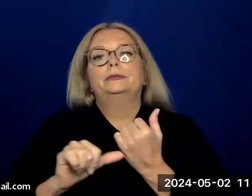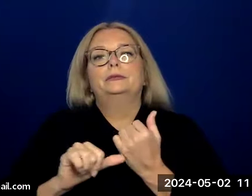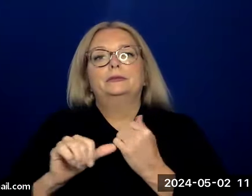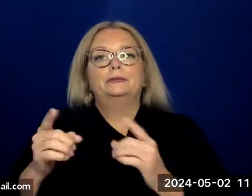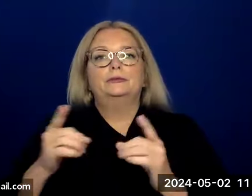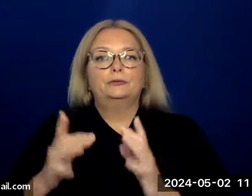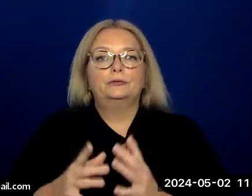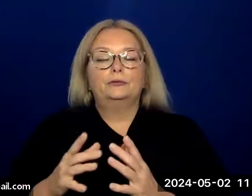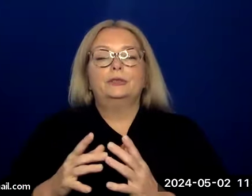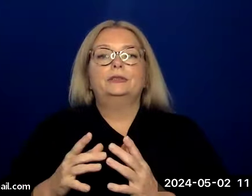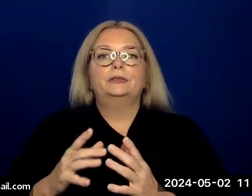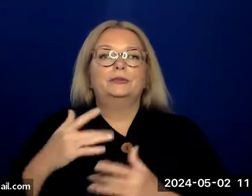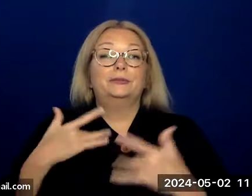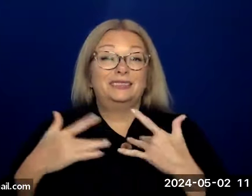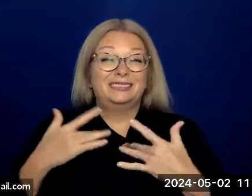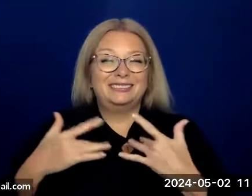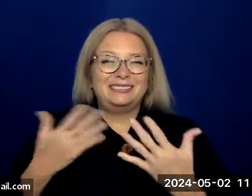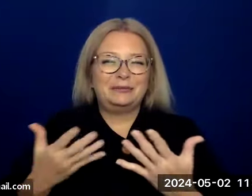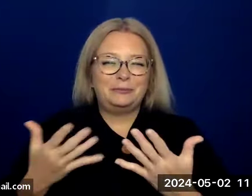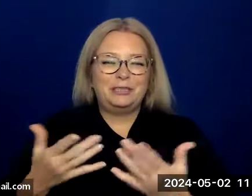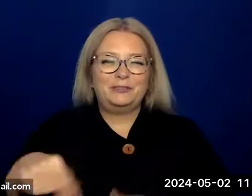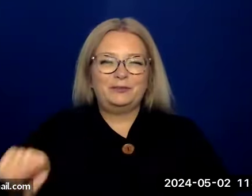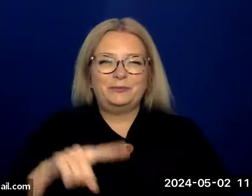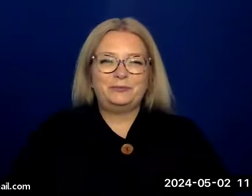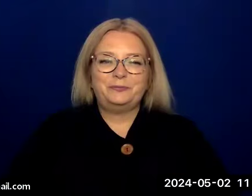to be here with all of you today.